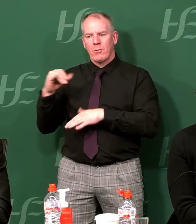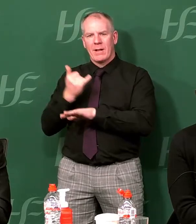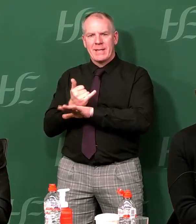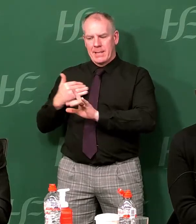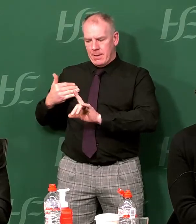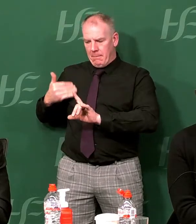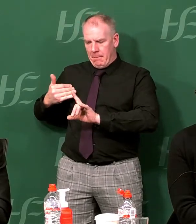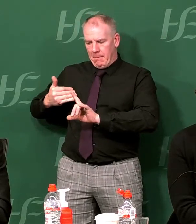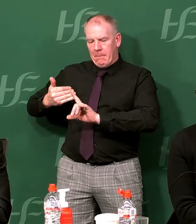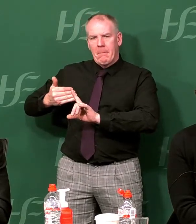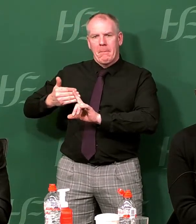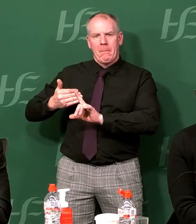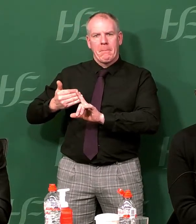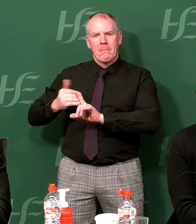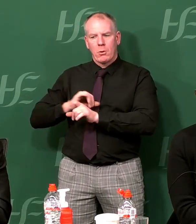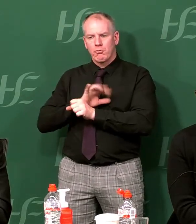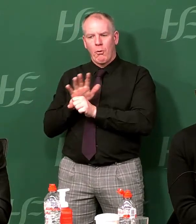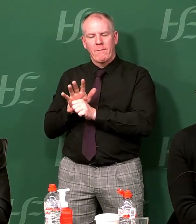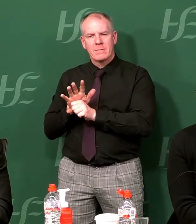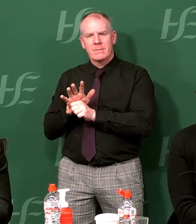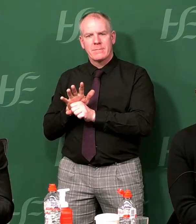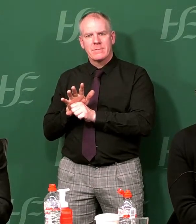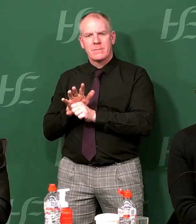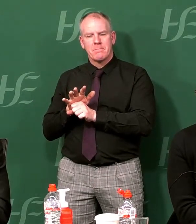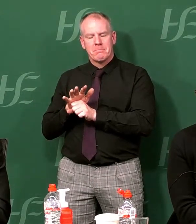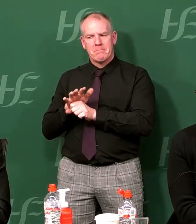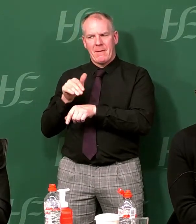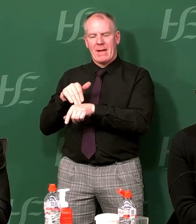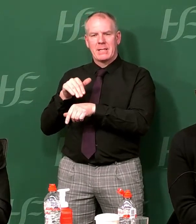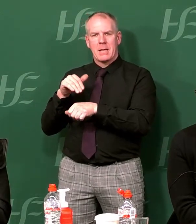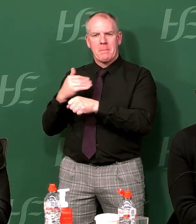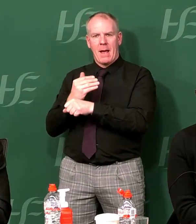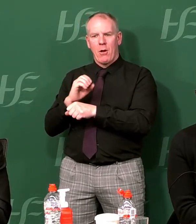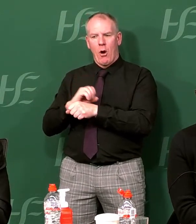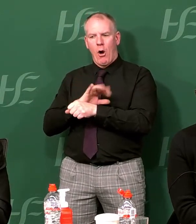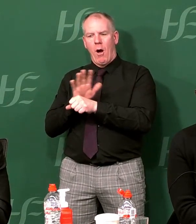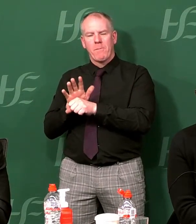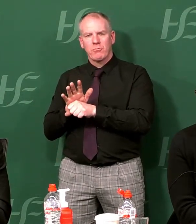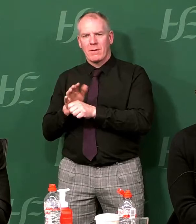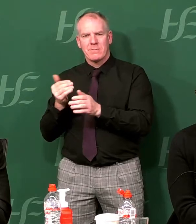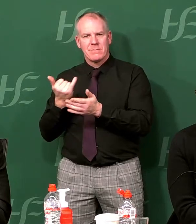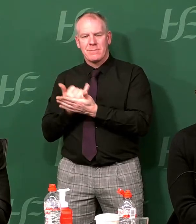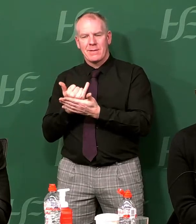the COVID patients coming through from Omicron. So, fingers crossed.